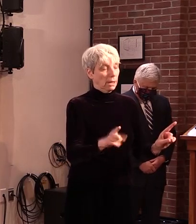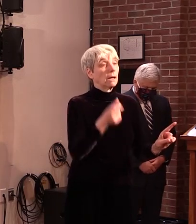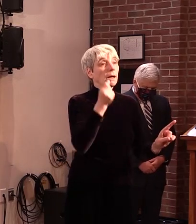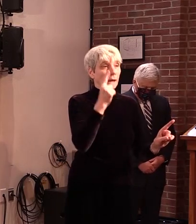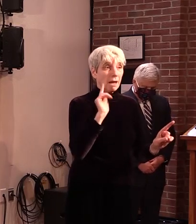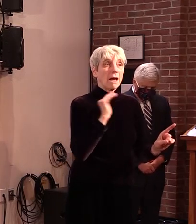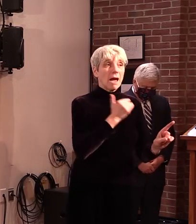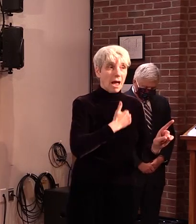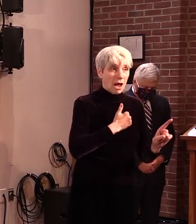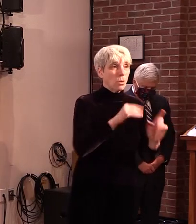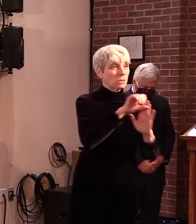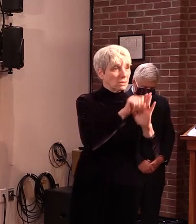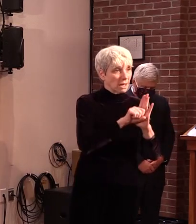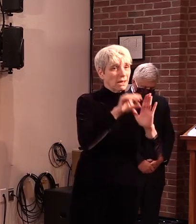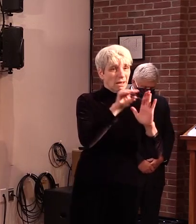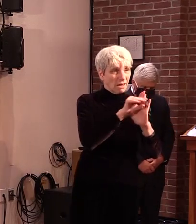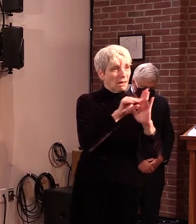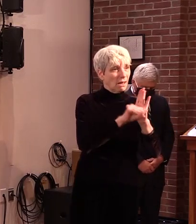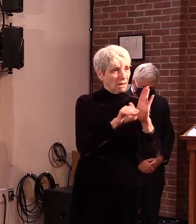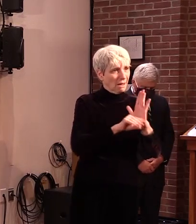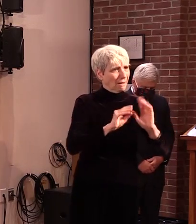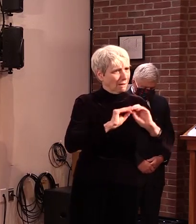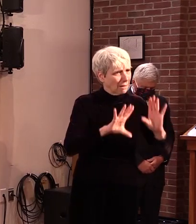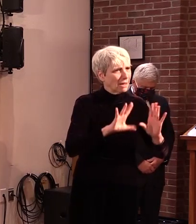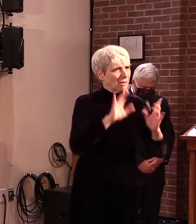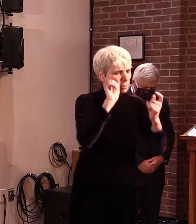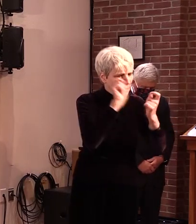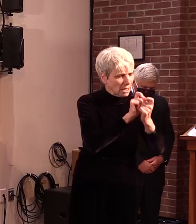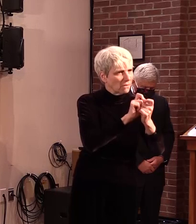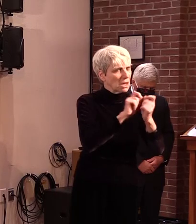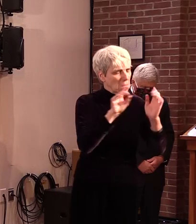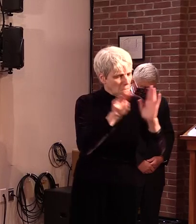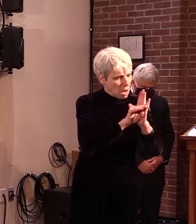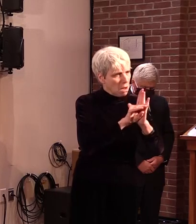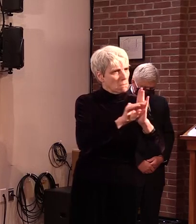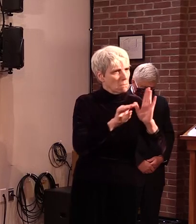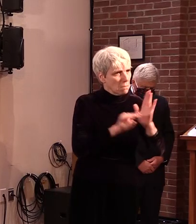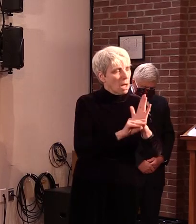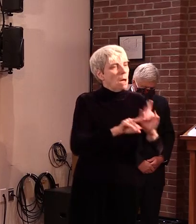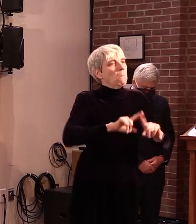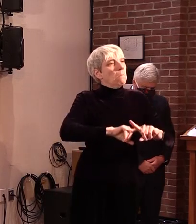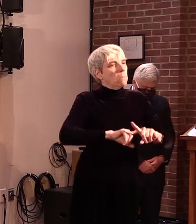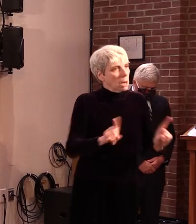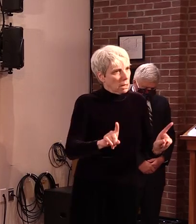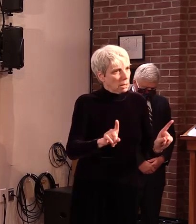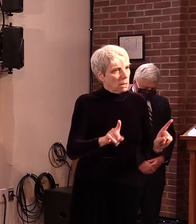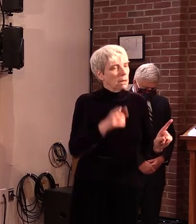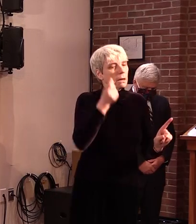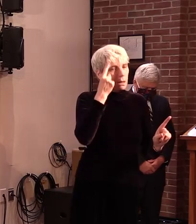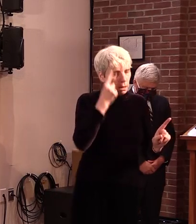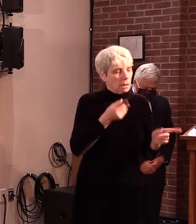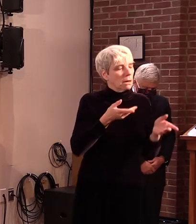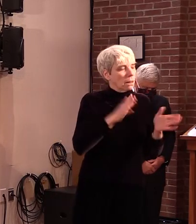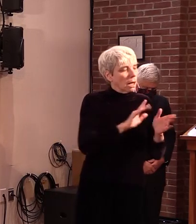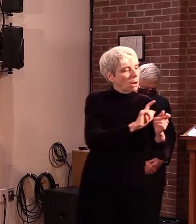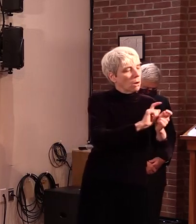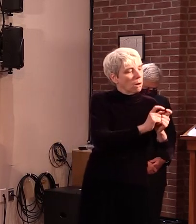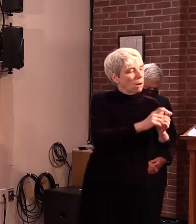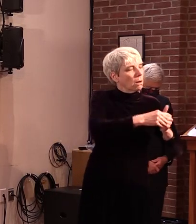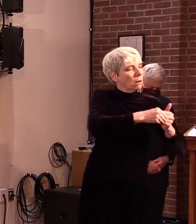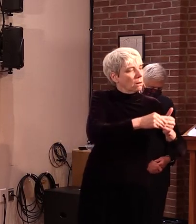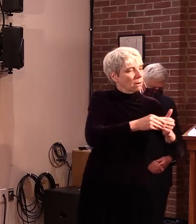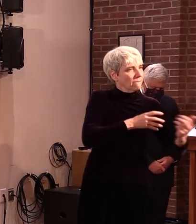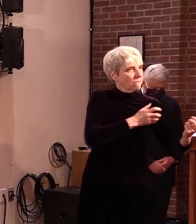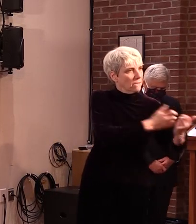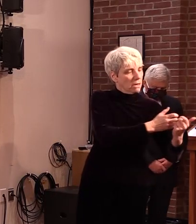how the guidance is implemented at the local level requires a consideration of the specific operational conditions of each school district, and these conditions